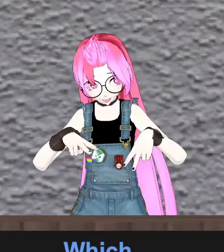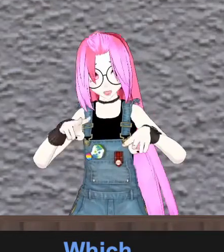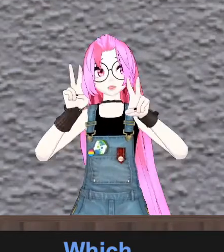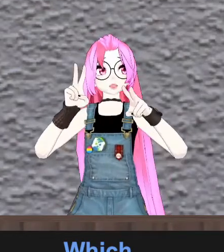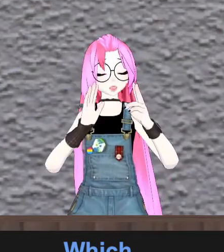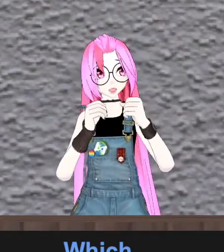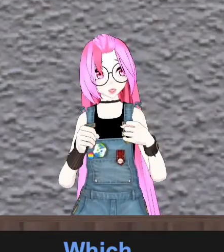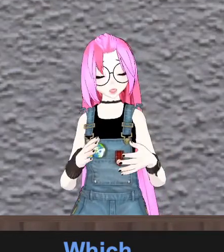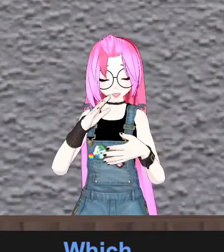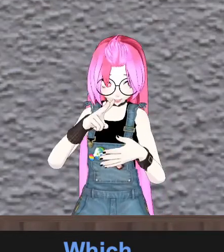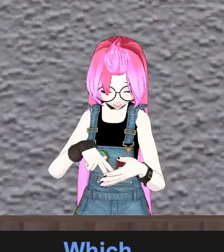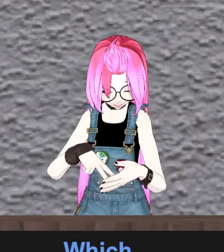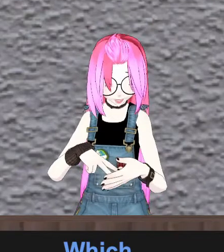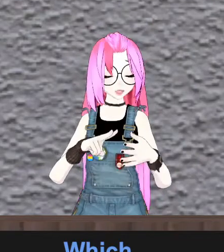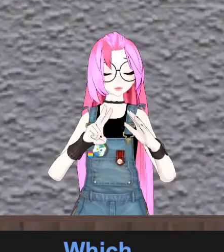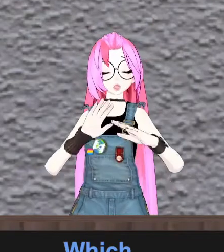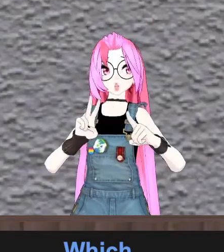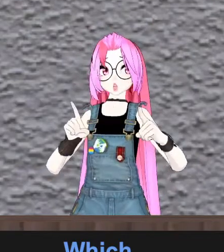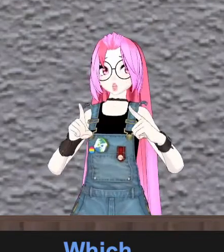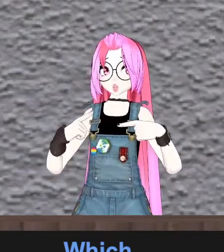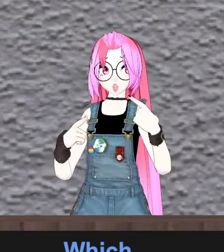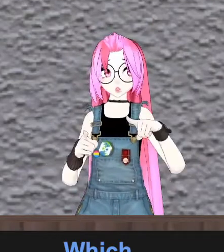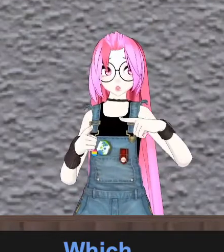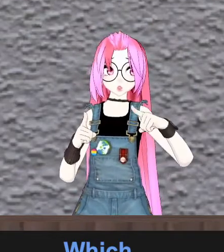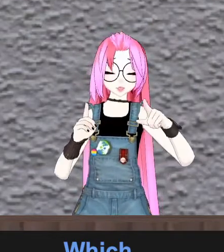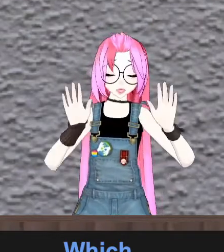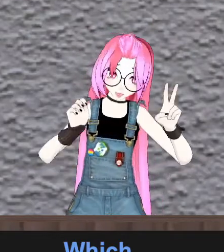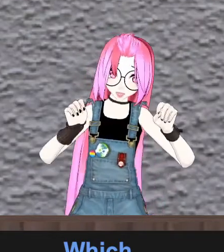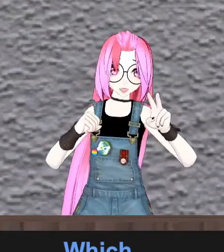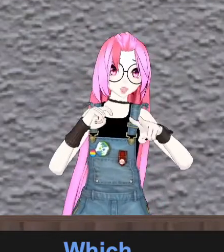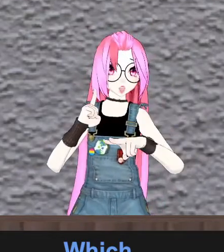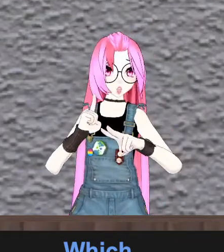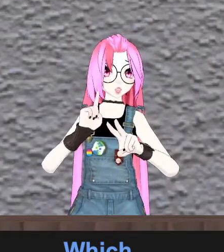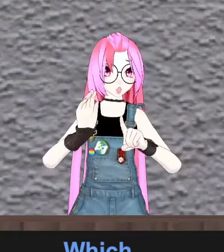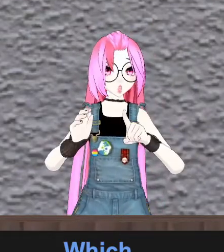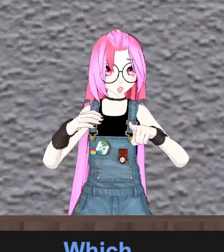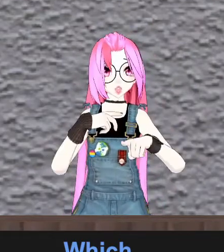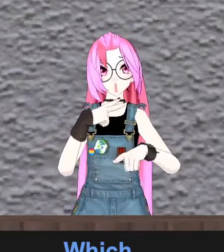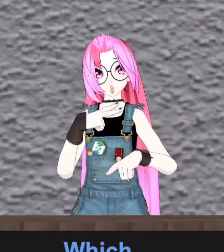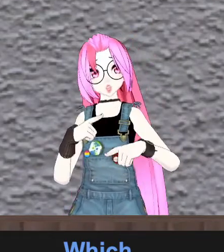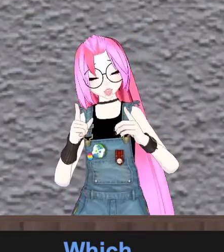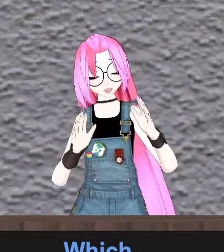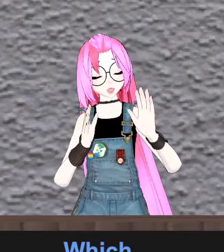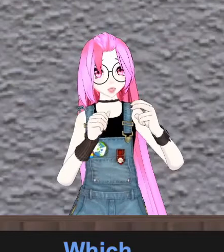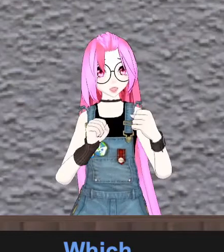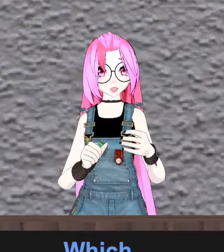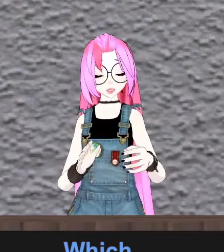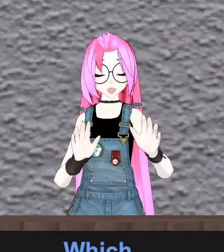the interpreter and then back down. So when sometimes deaf children are forced into a hearing school with an interpreter,